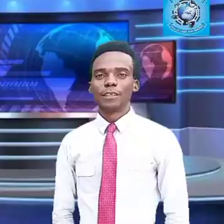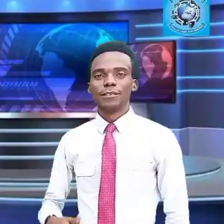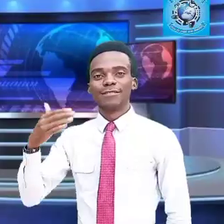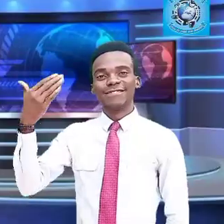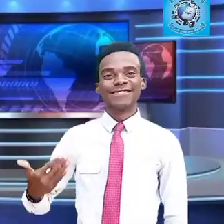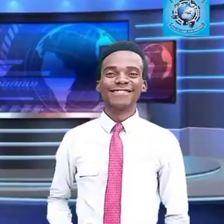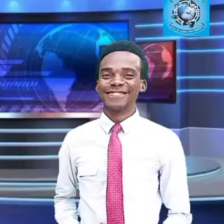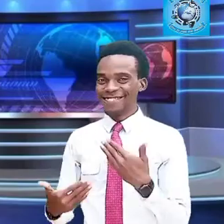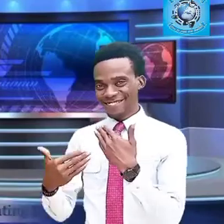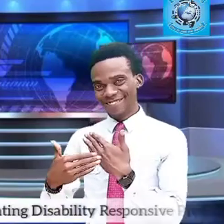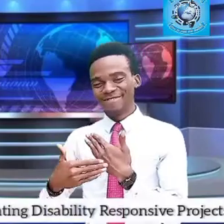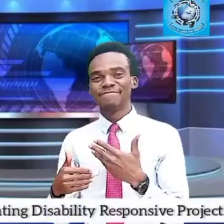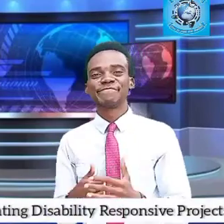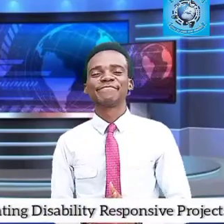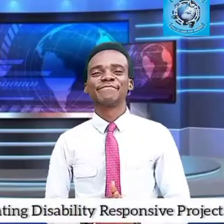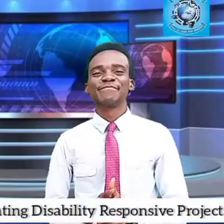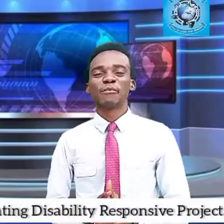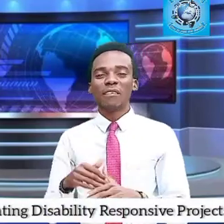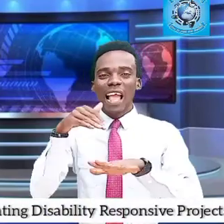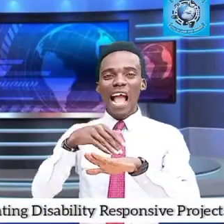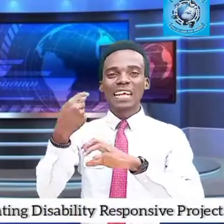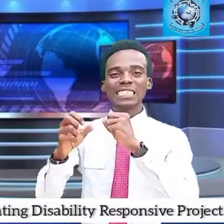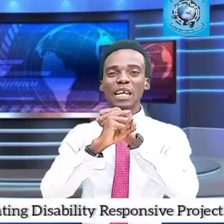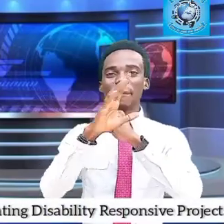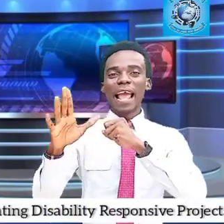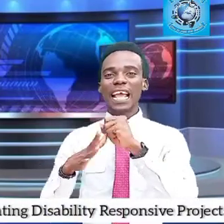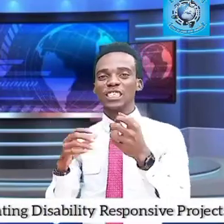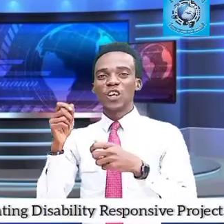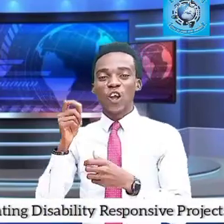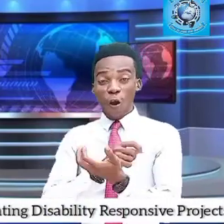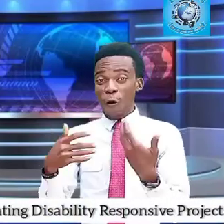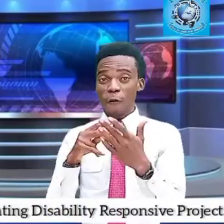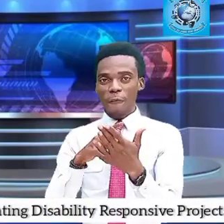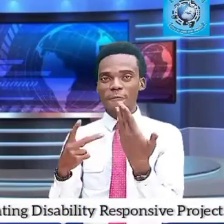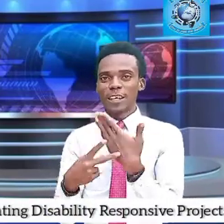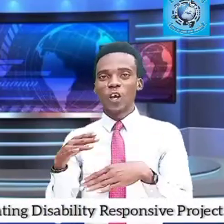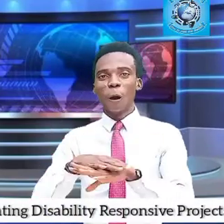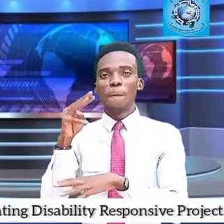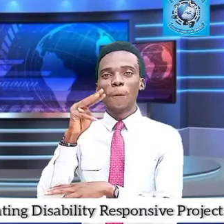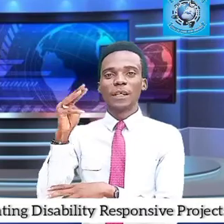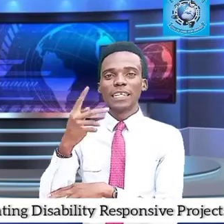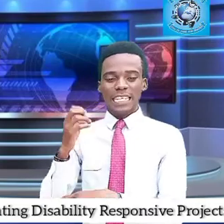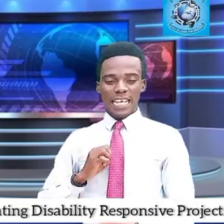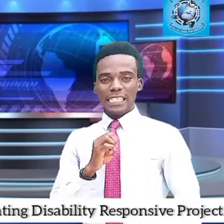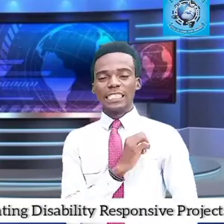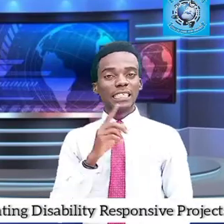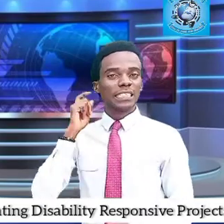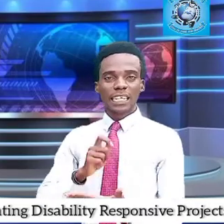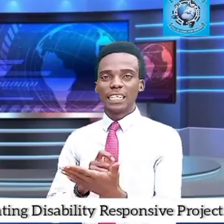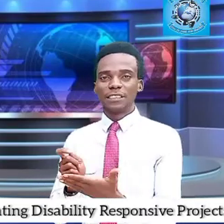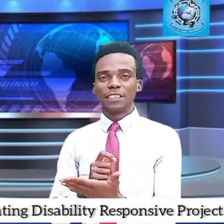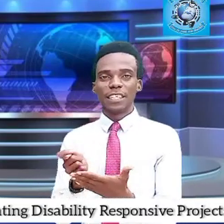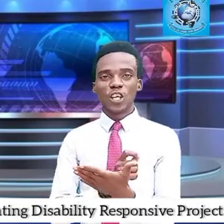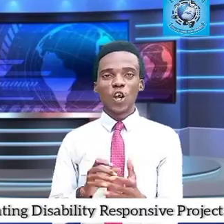Welcome back. At a press conference on Monday, the Executive Secretary, National Commission for